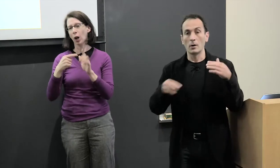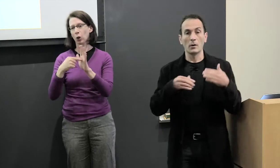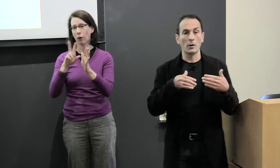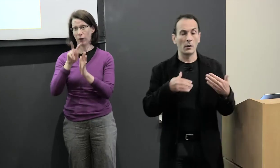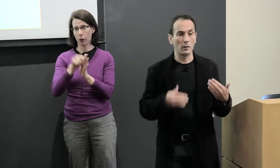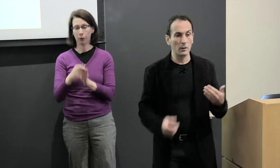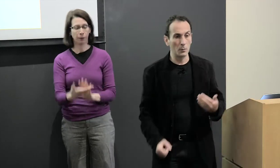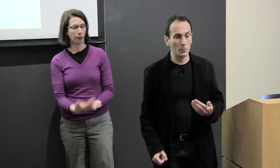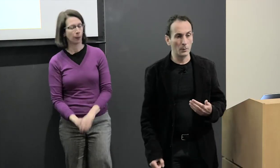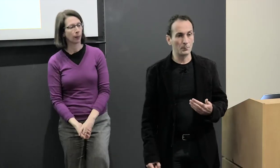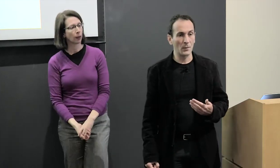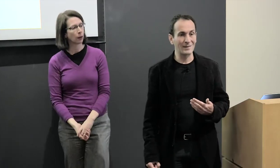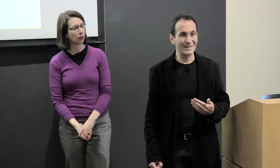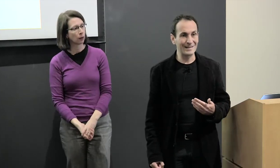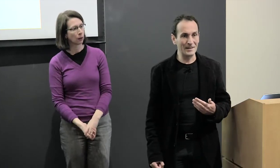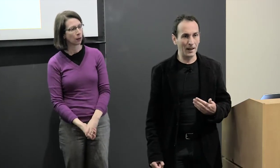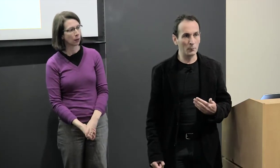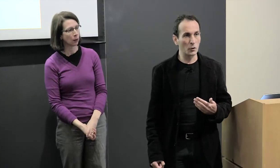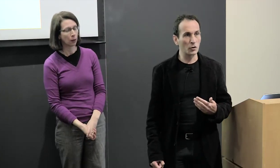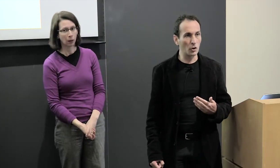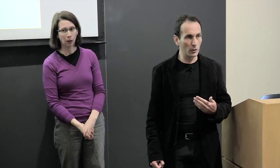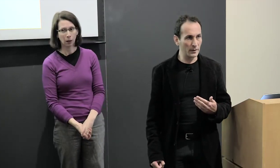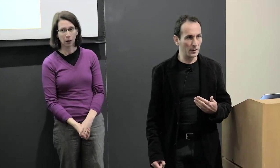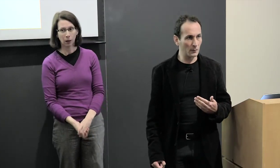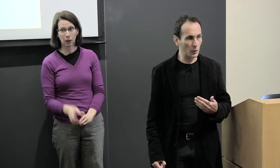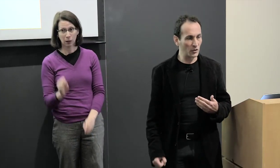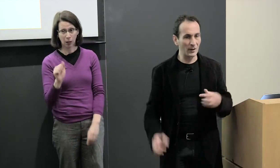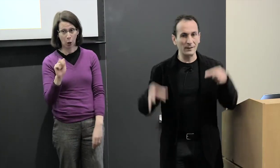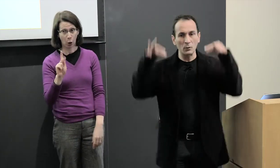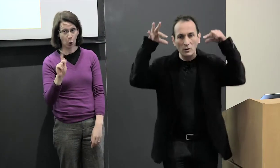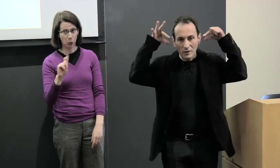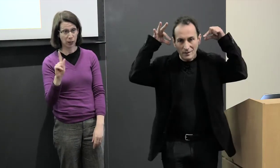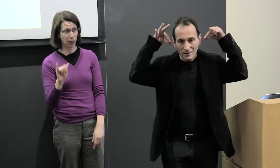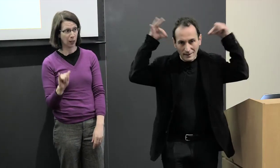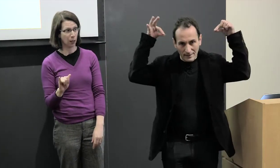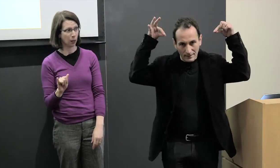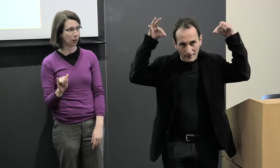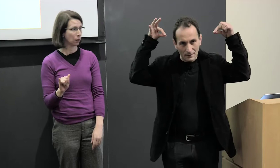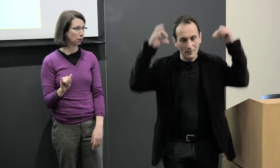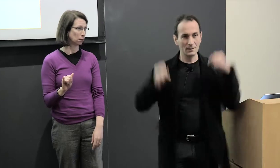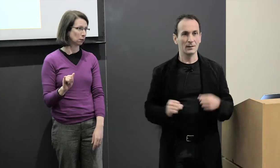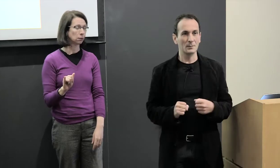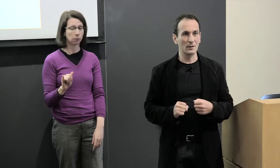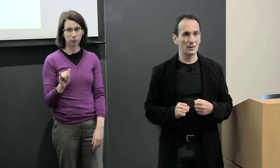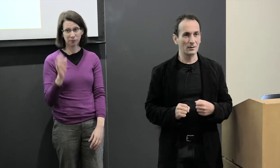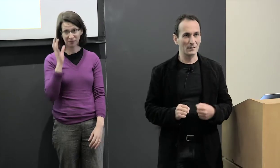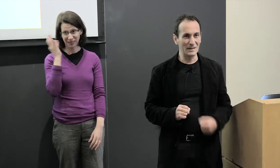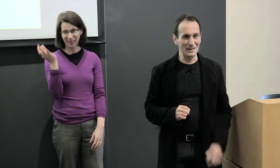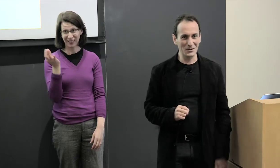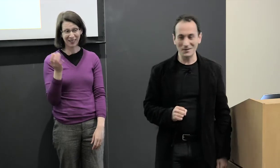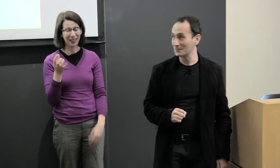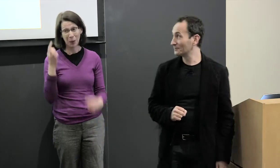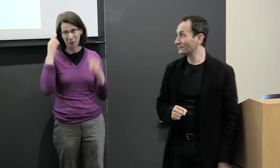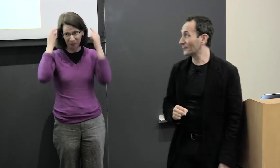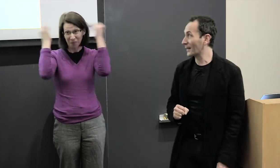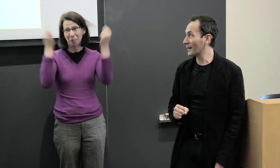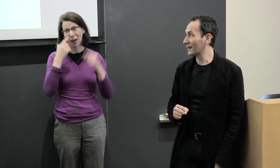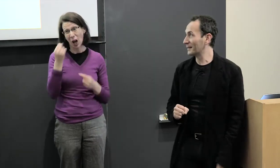So the sign name for Sarkozy in French sign language is this, because of the